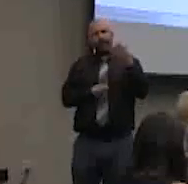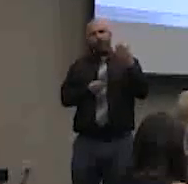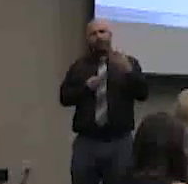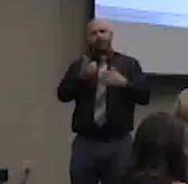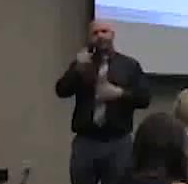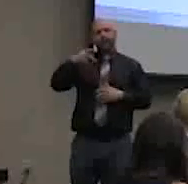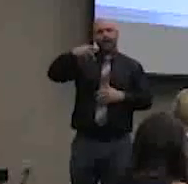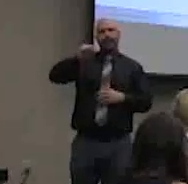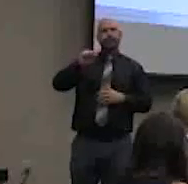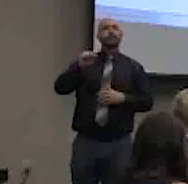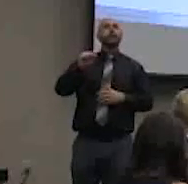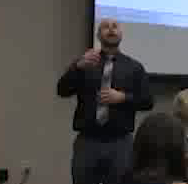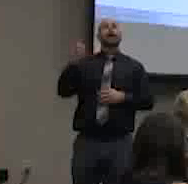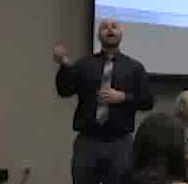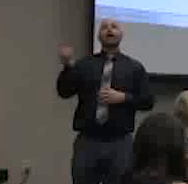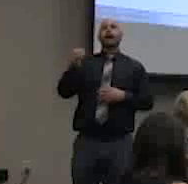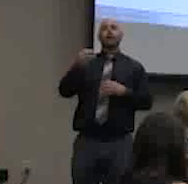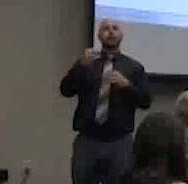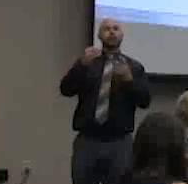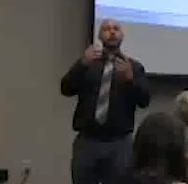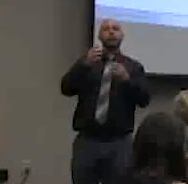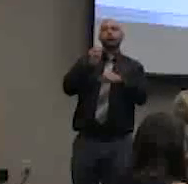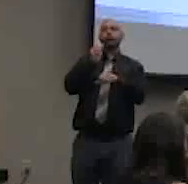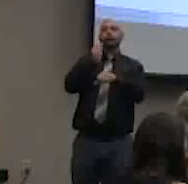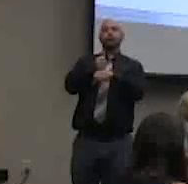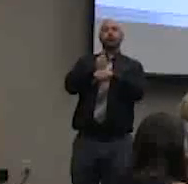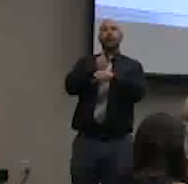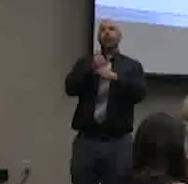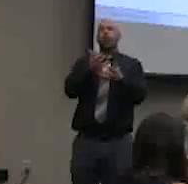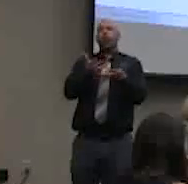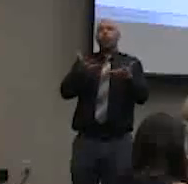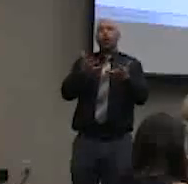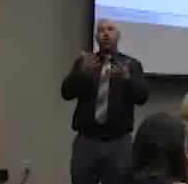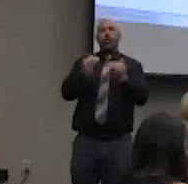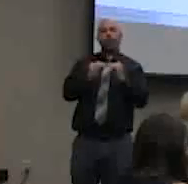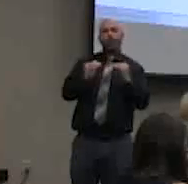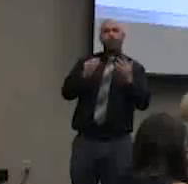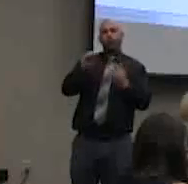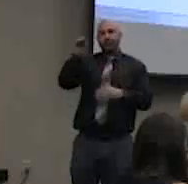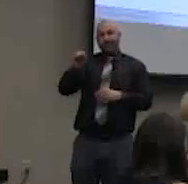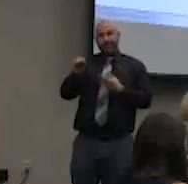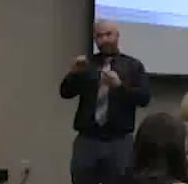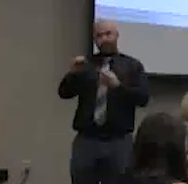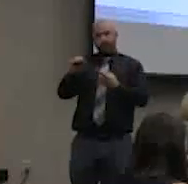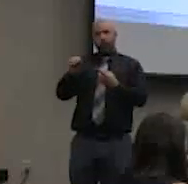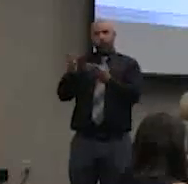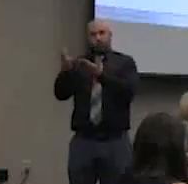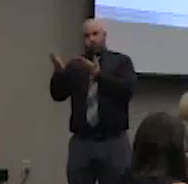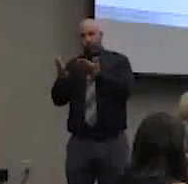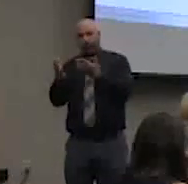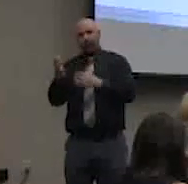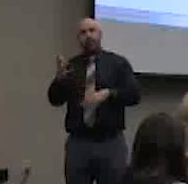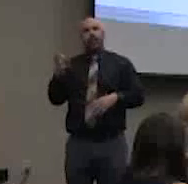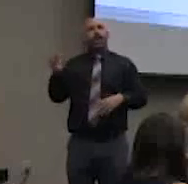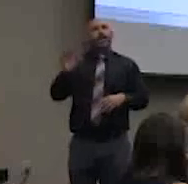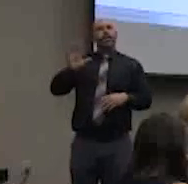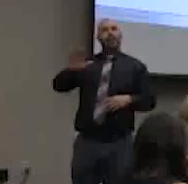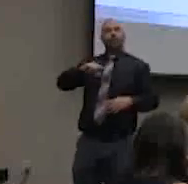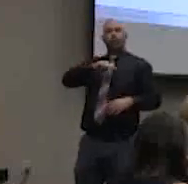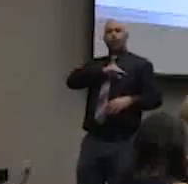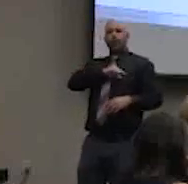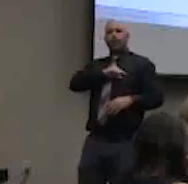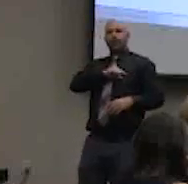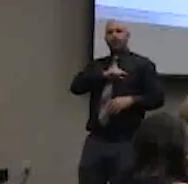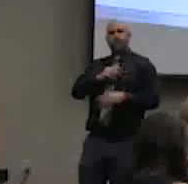what percentage of children are we serving and at what level of quality. So we have some of that. But we need that group